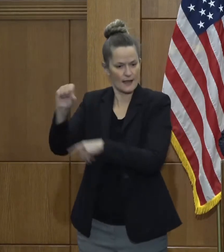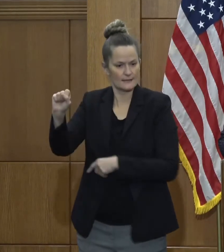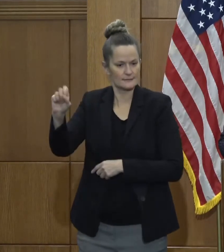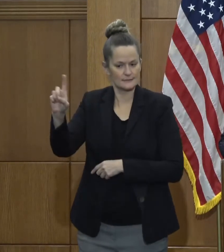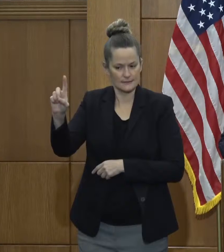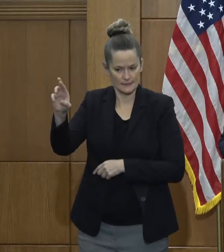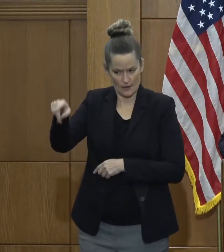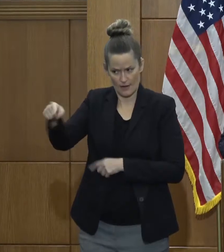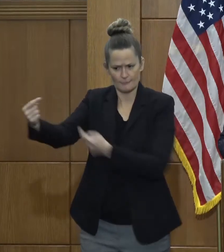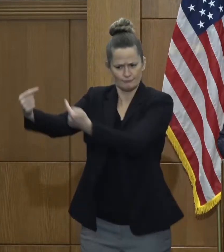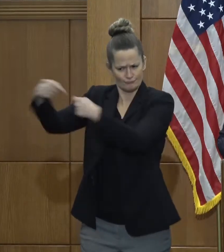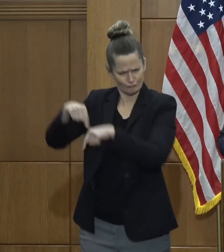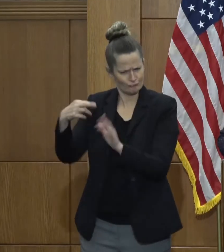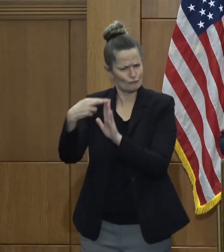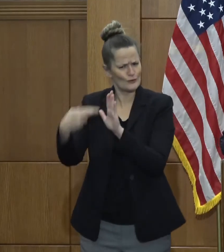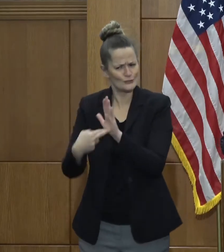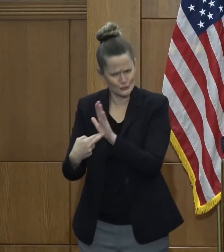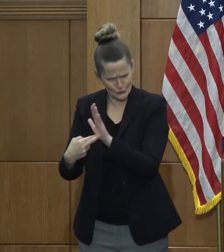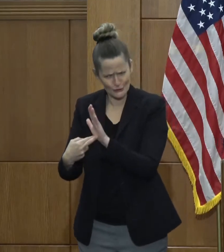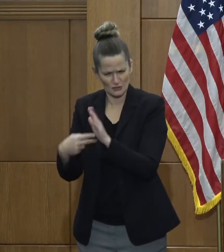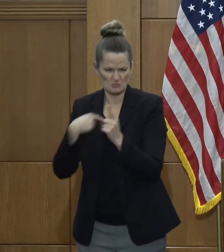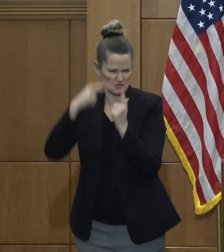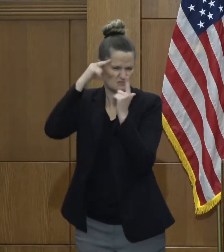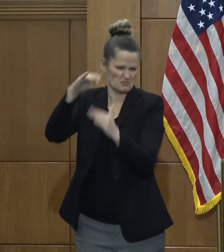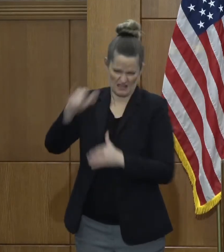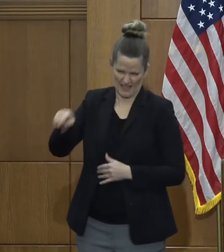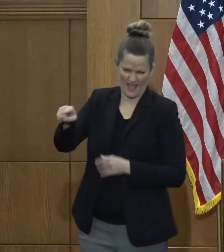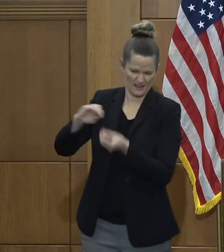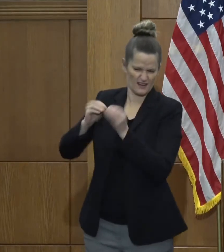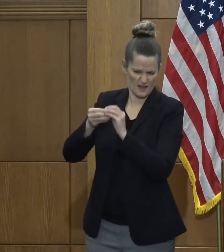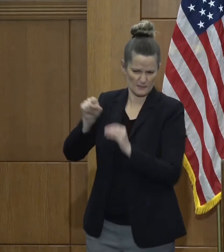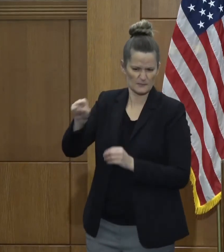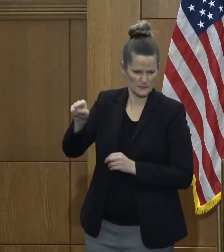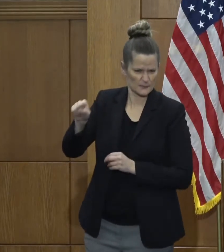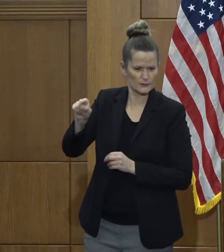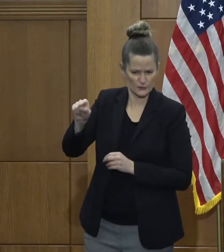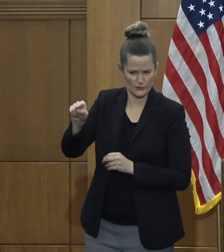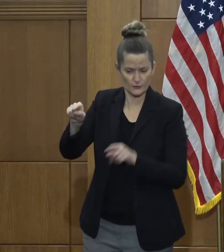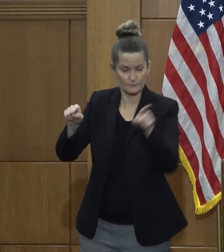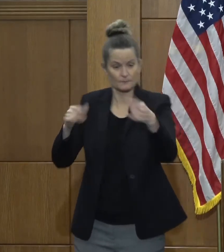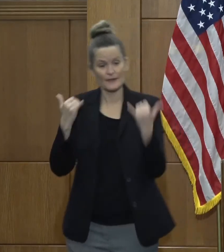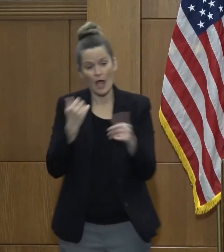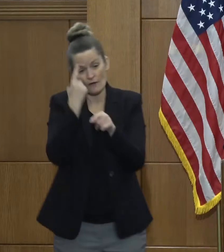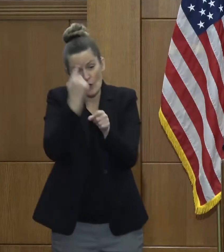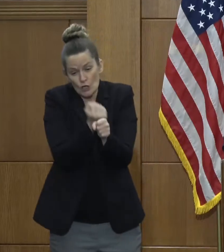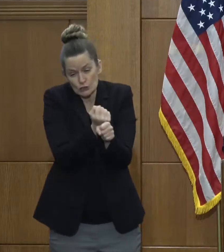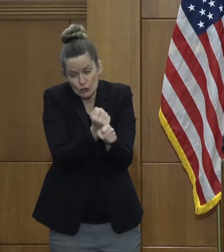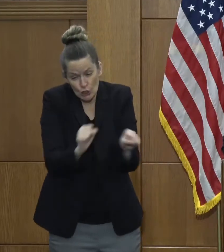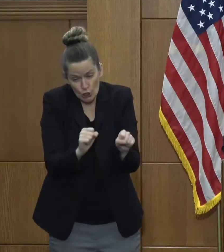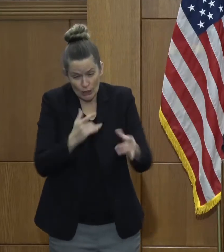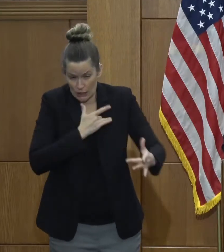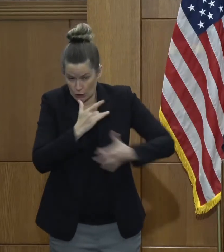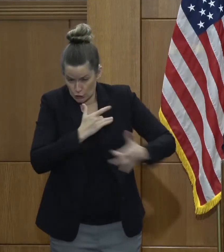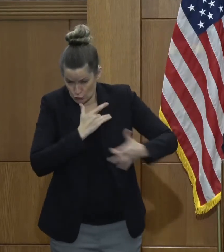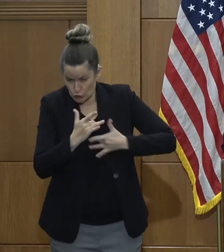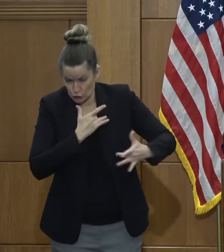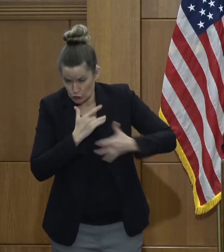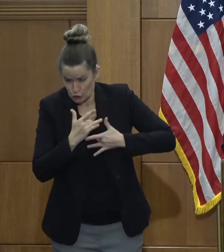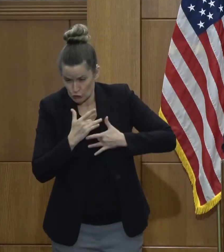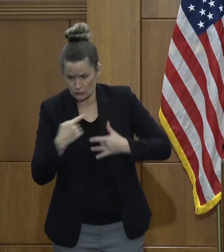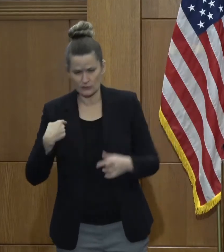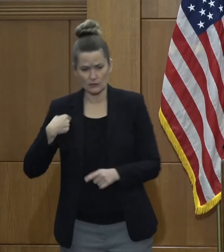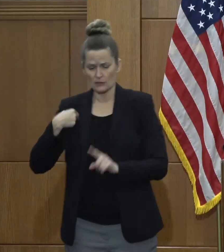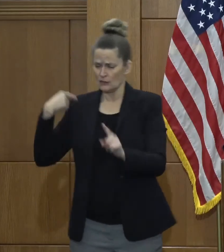day. In terms of security and concerns about security, we have been meeting for many months with